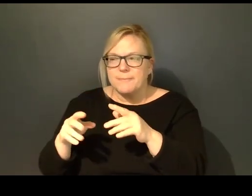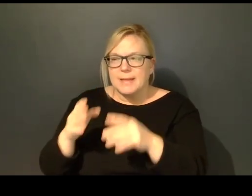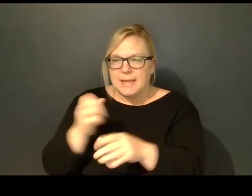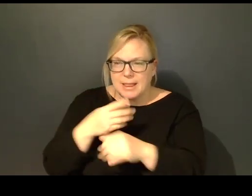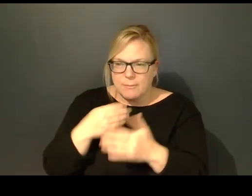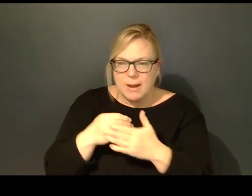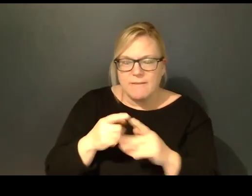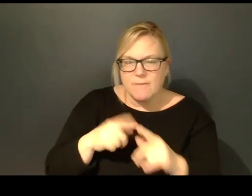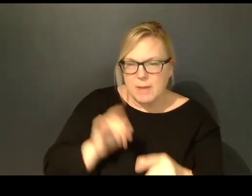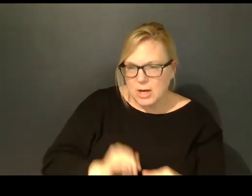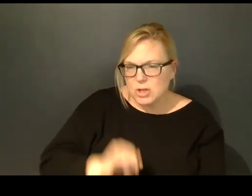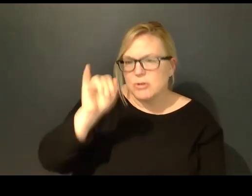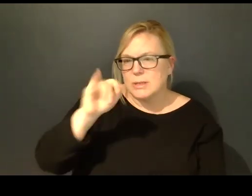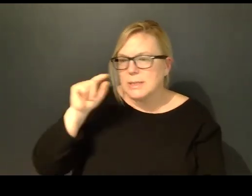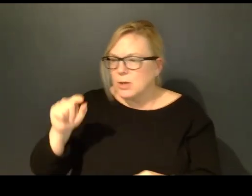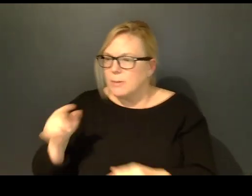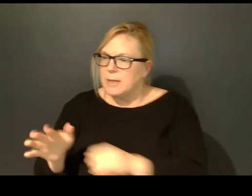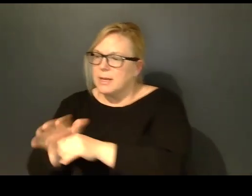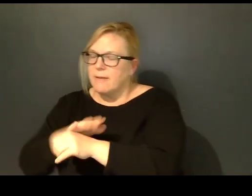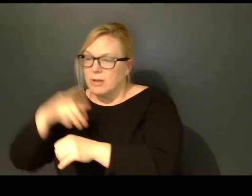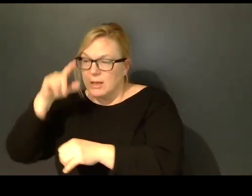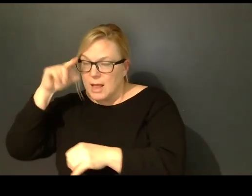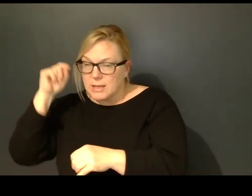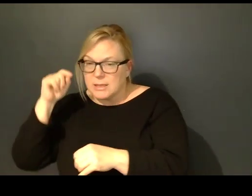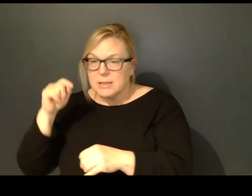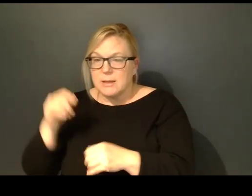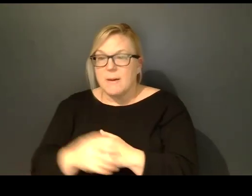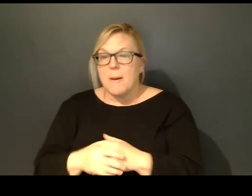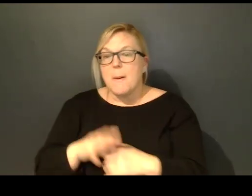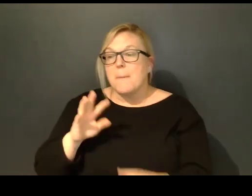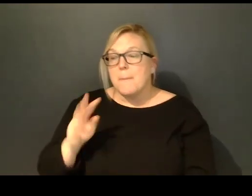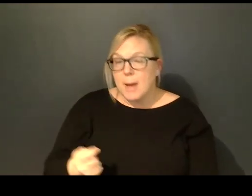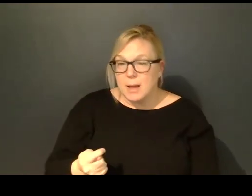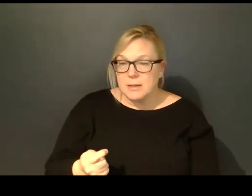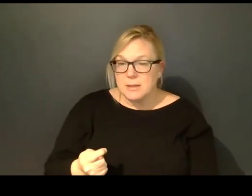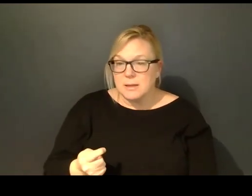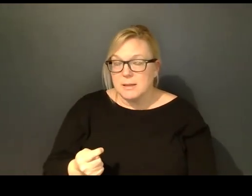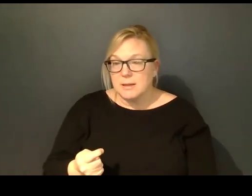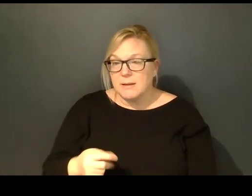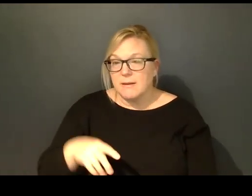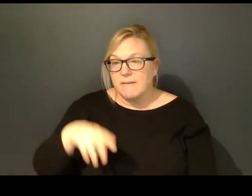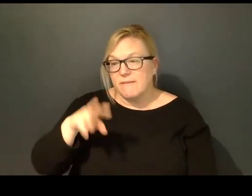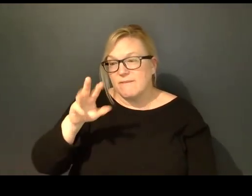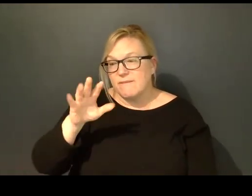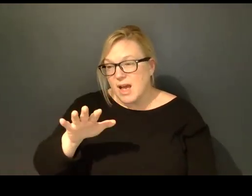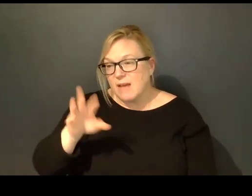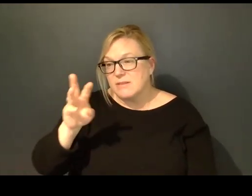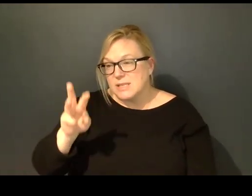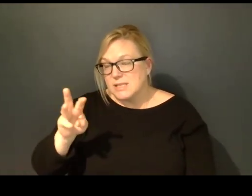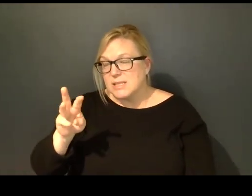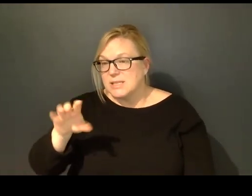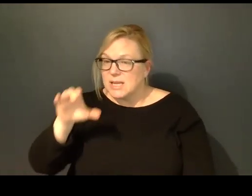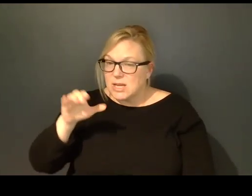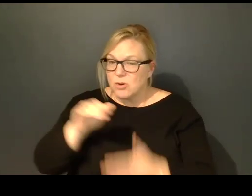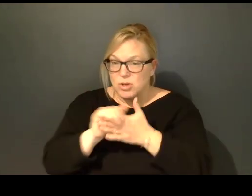of that insurance coverage, but far more accessible, $500 or $600 than $4,000 or $5,000 for